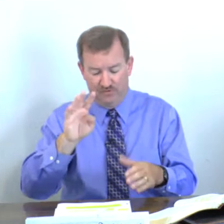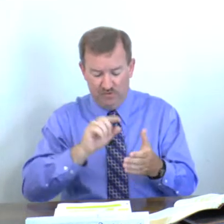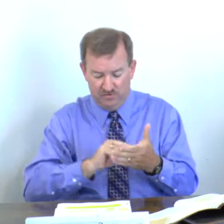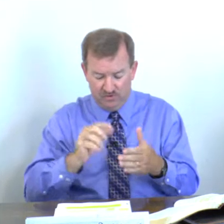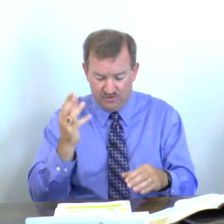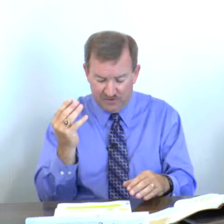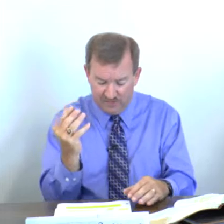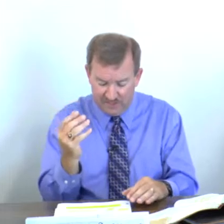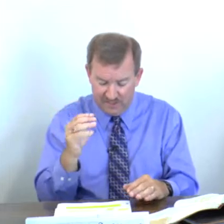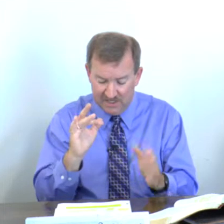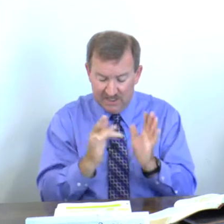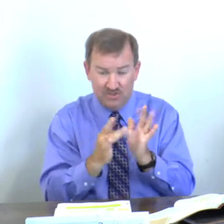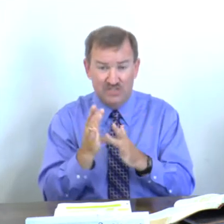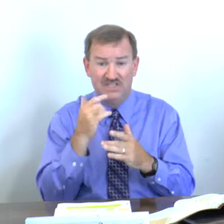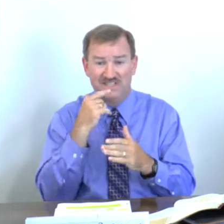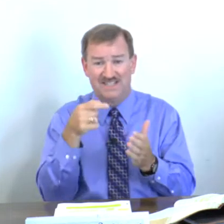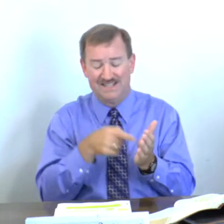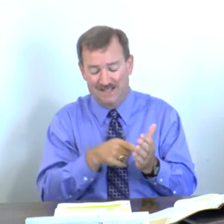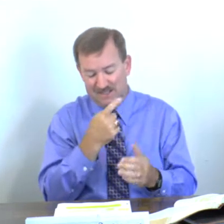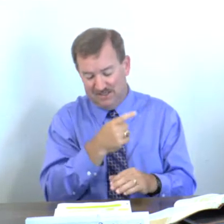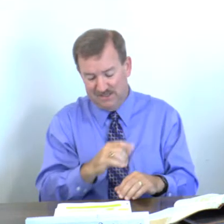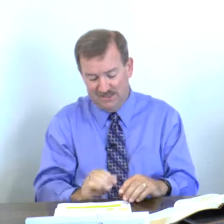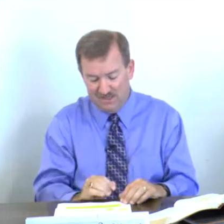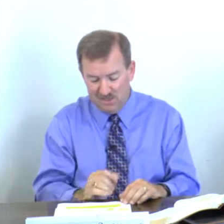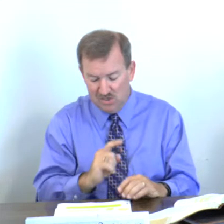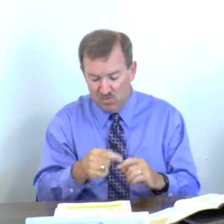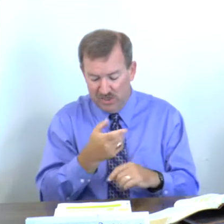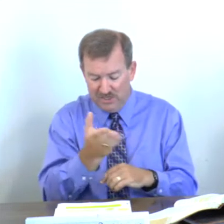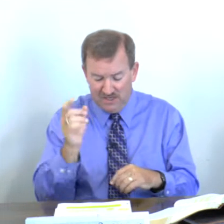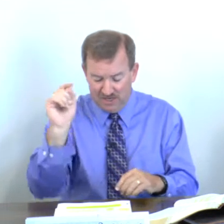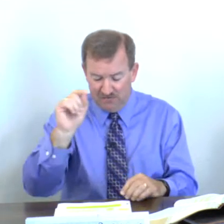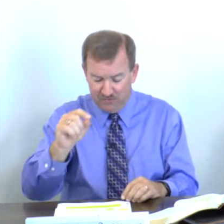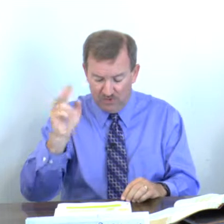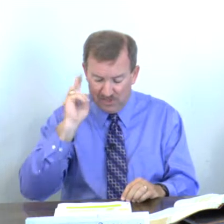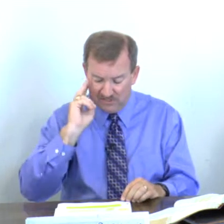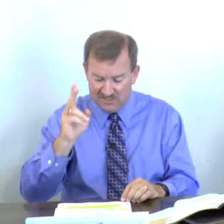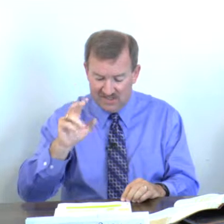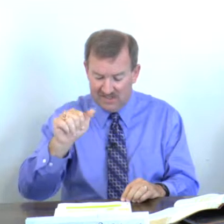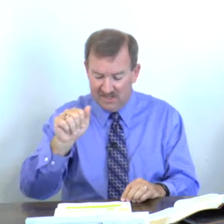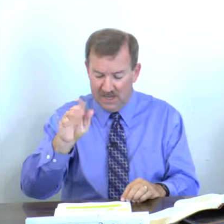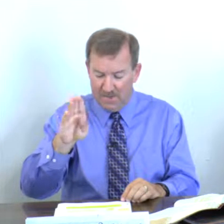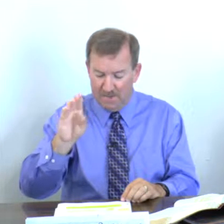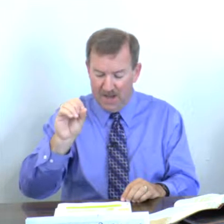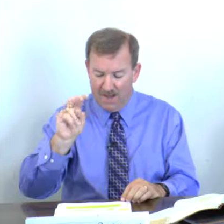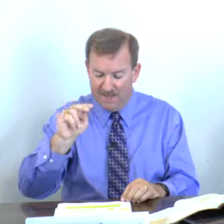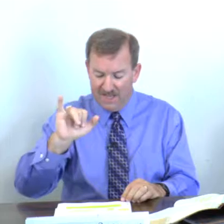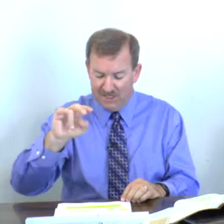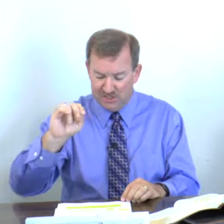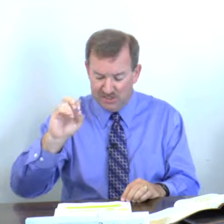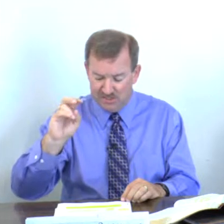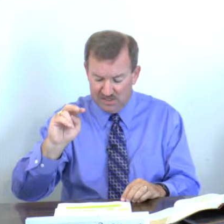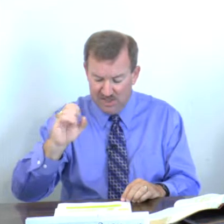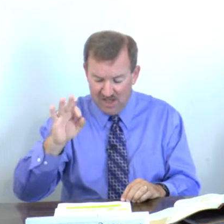Matthew chapter 24, verse 15, Jesus said this, "When ye therefore shall see the abomination